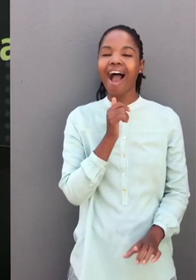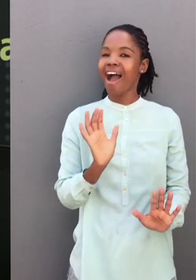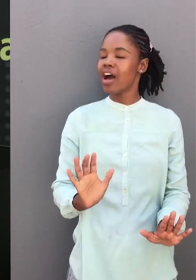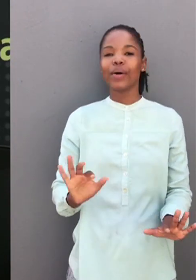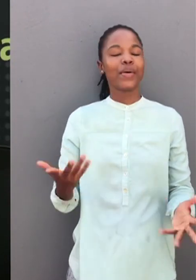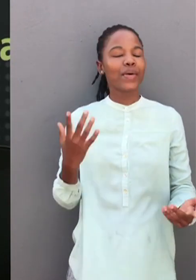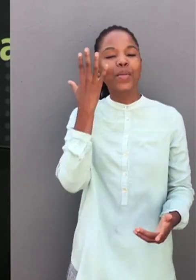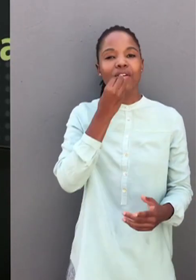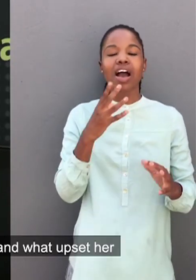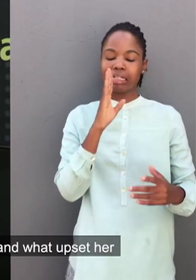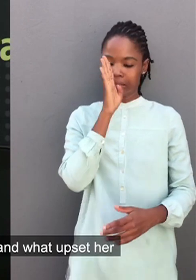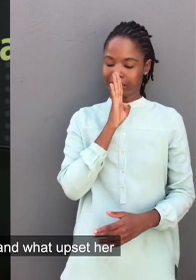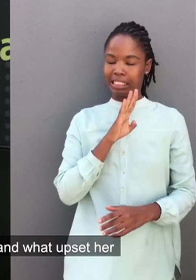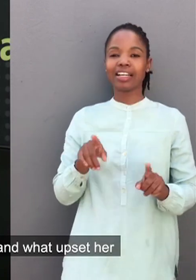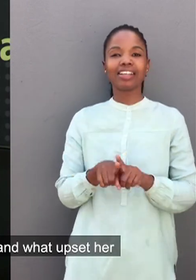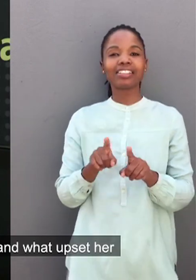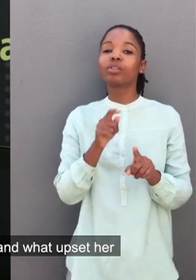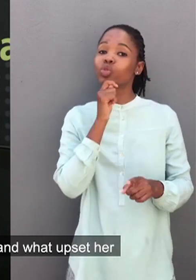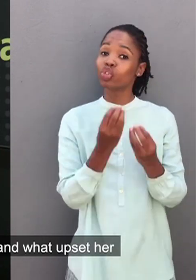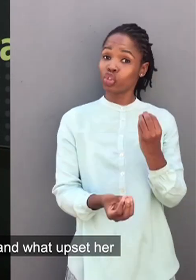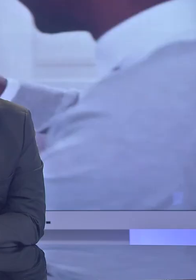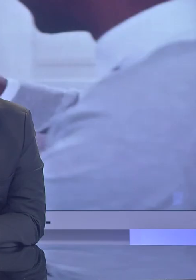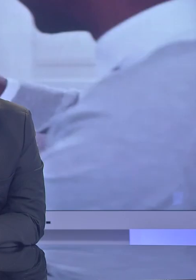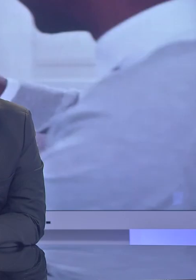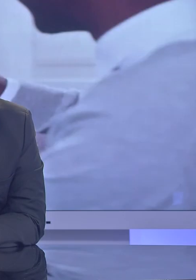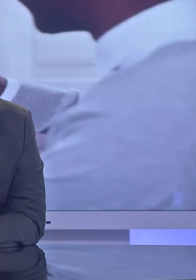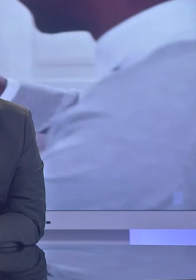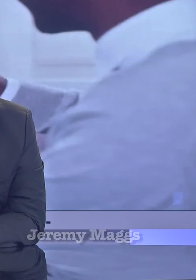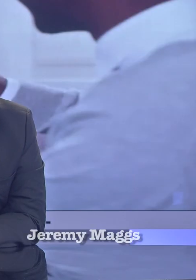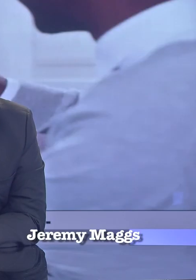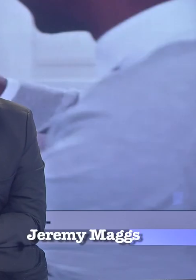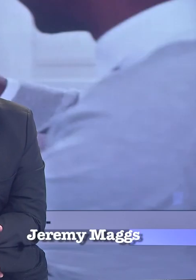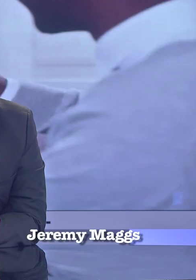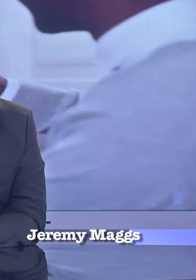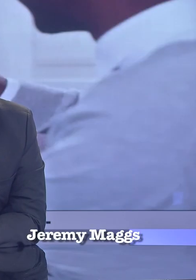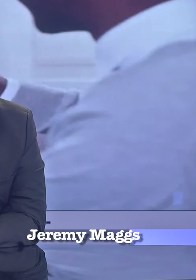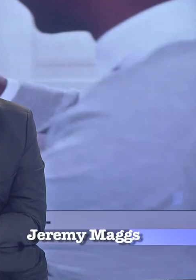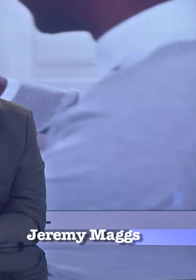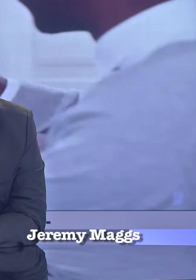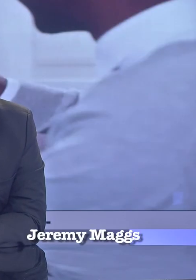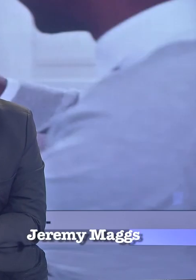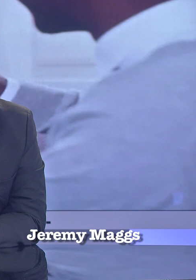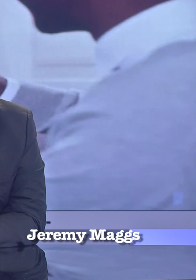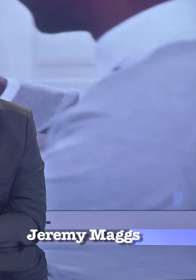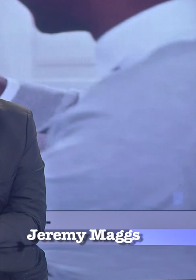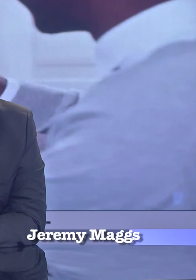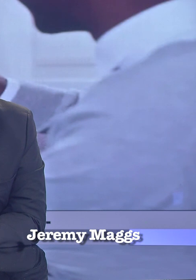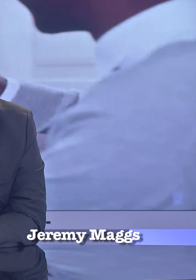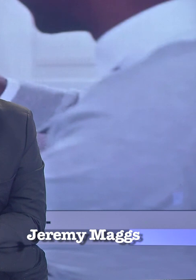award-winning Blind History podcast to a whole new audience. Thule, a very warm welcome, and firstly, where did your interest